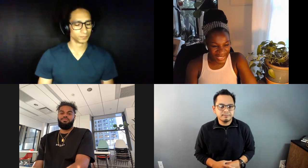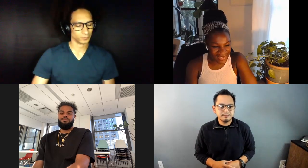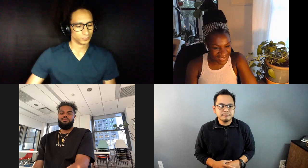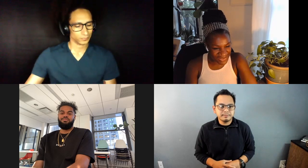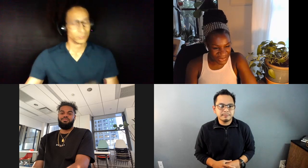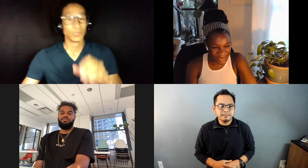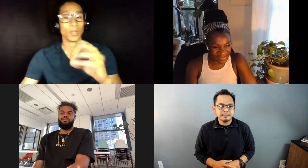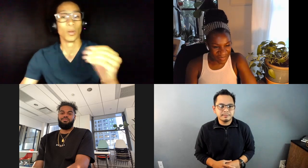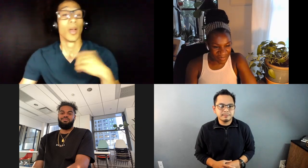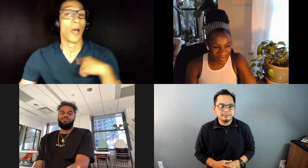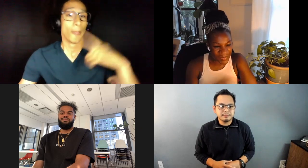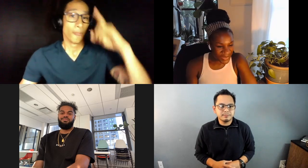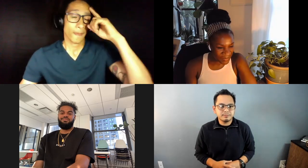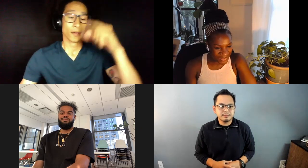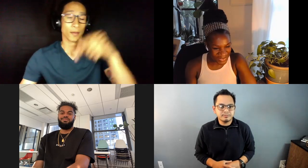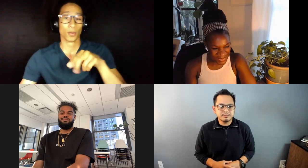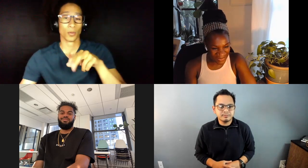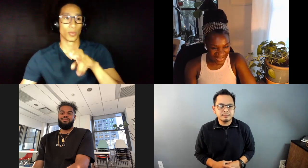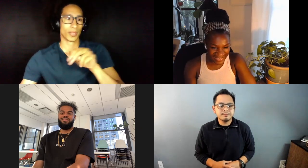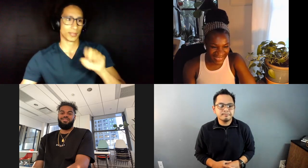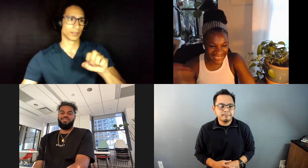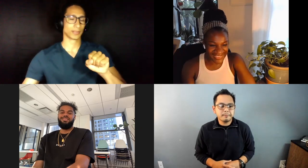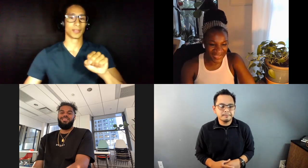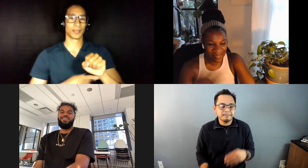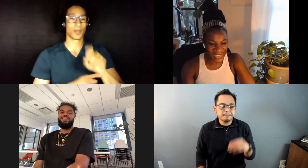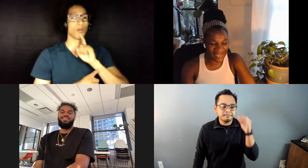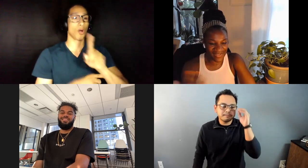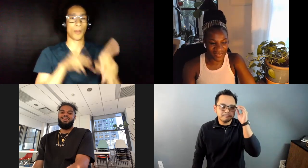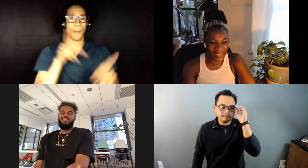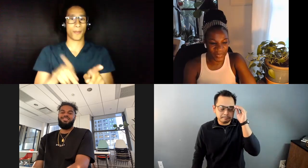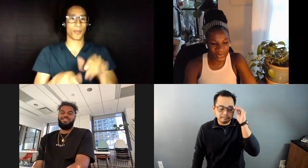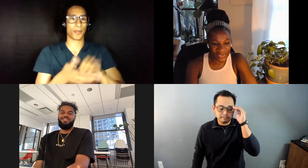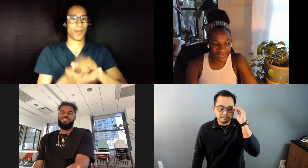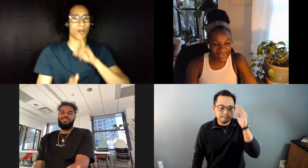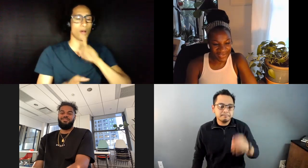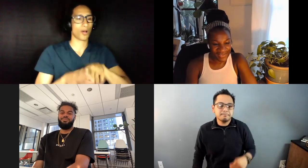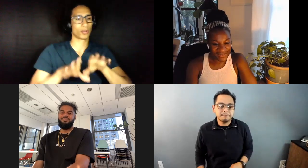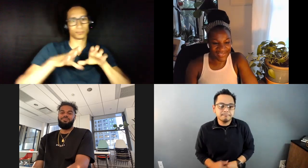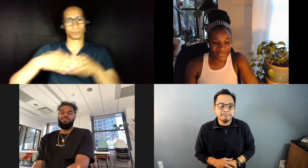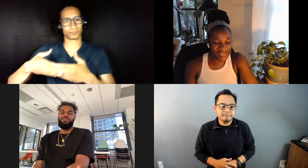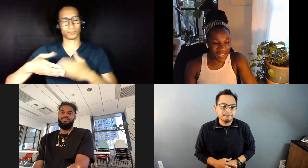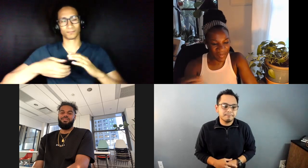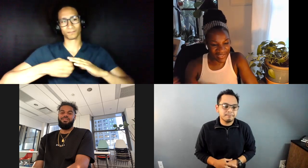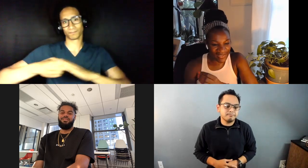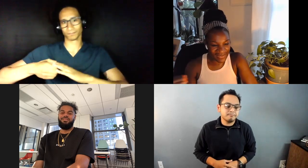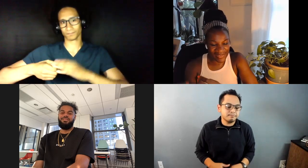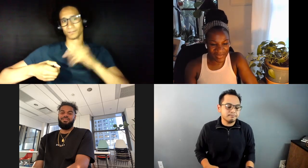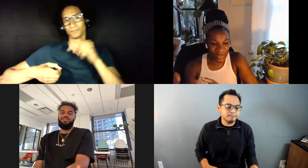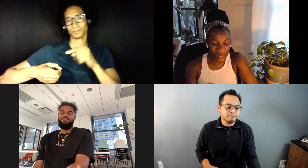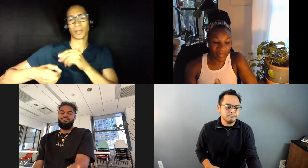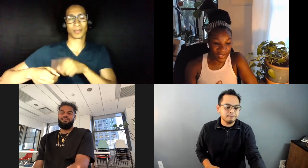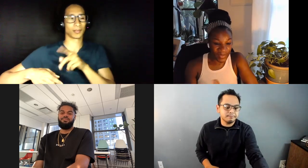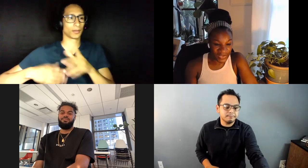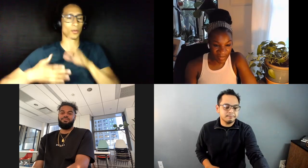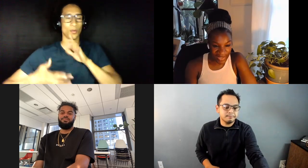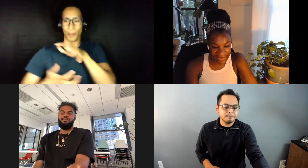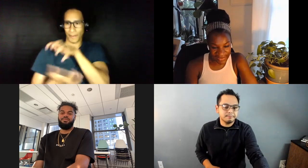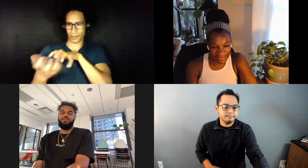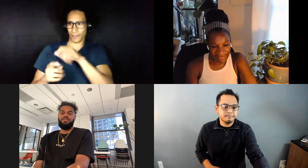then. So in this like massive like assortion of